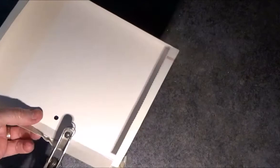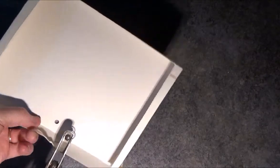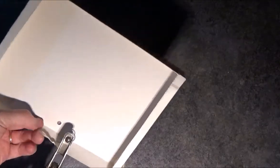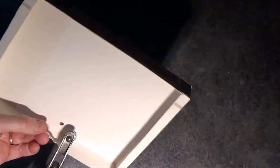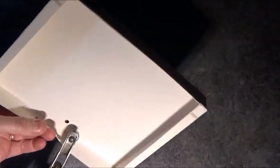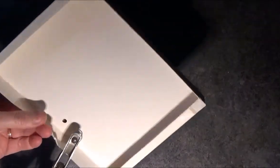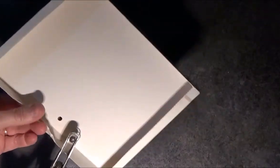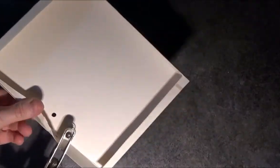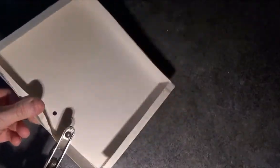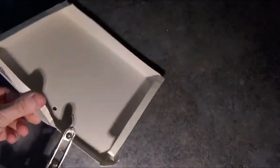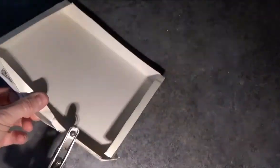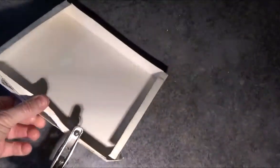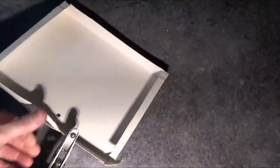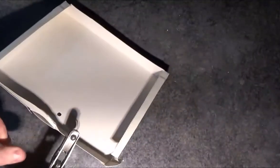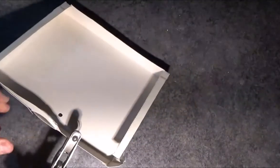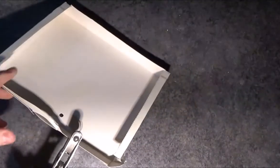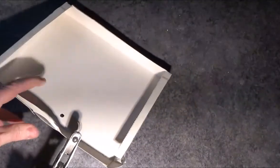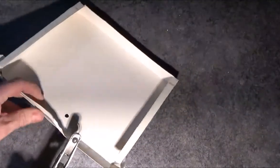I think I'm going to make three holes. So it's one,